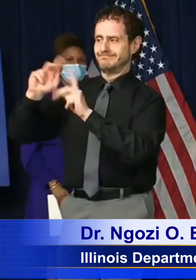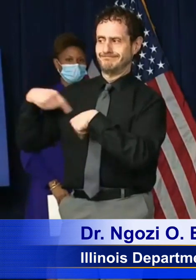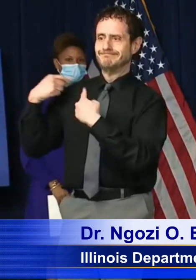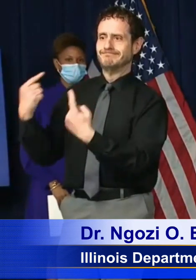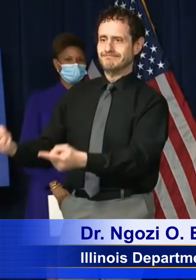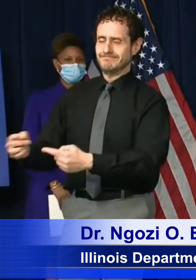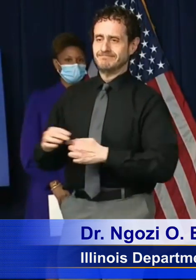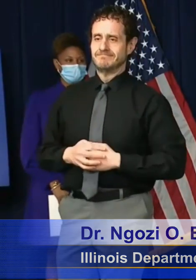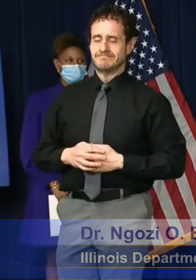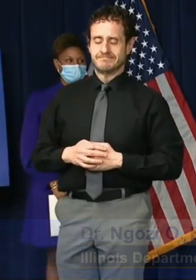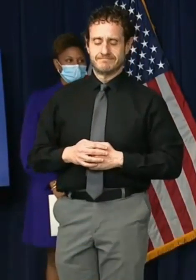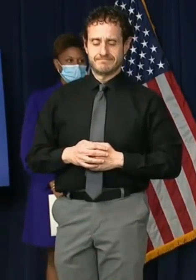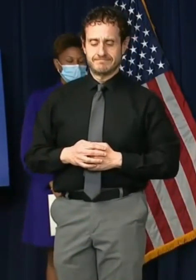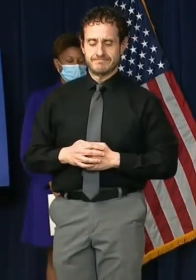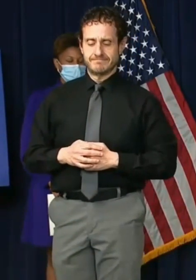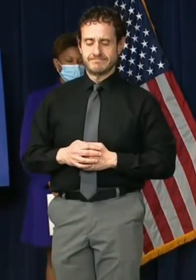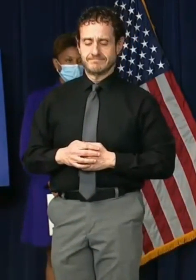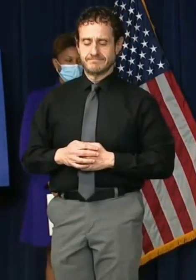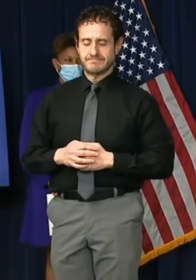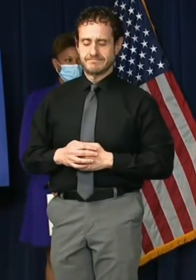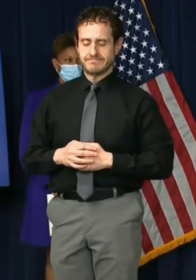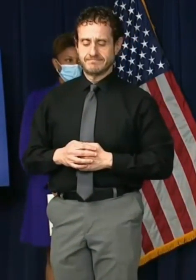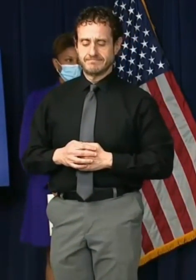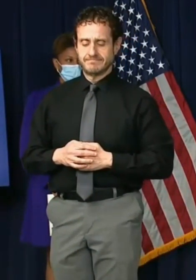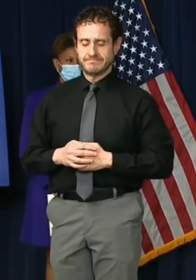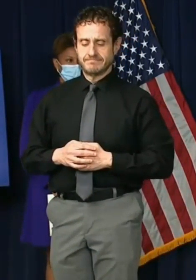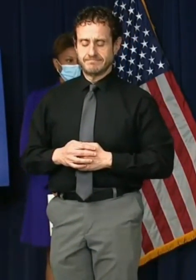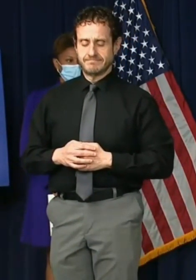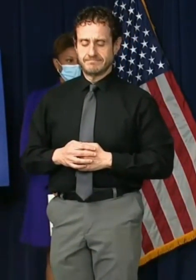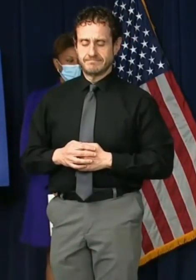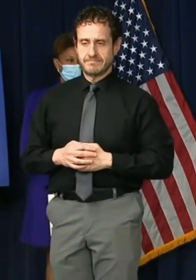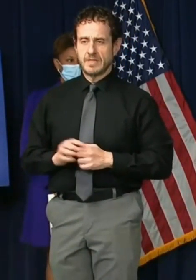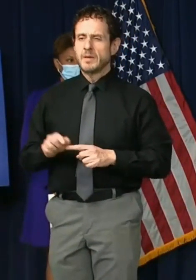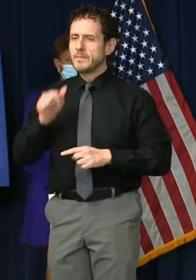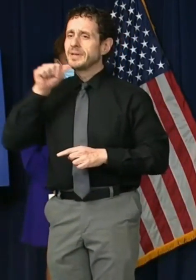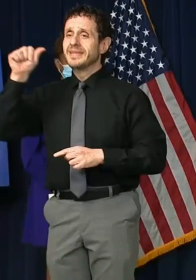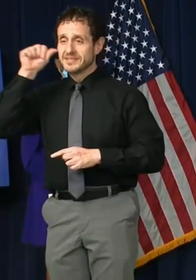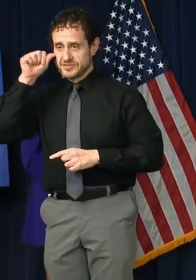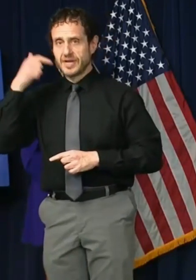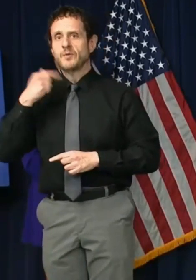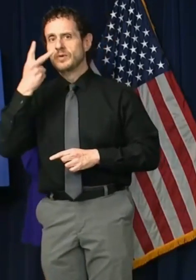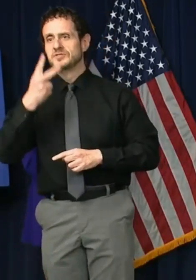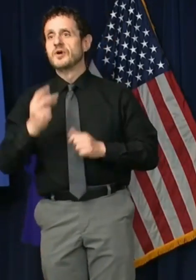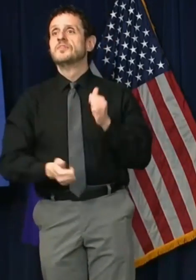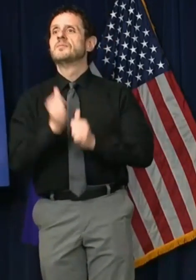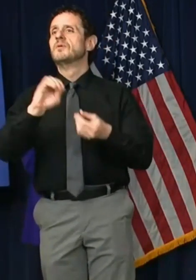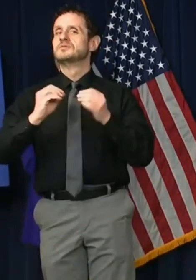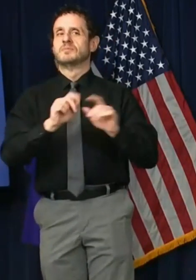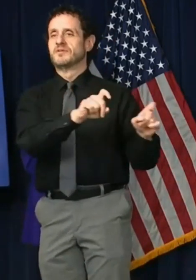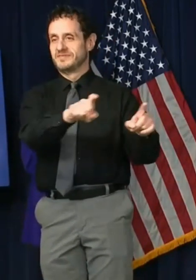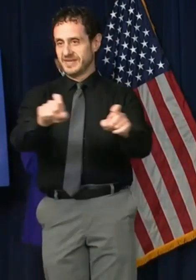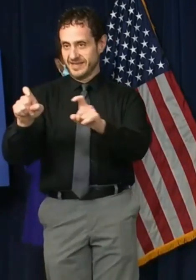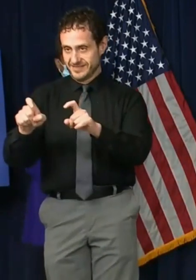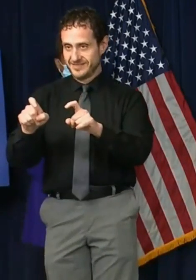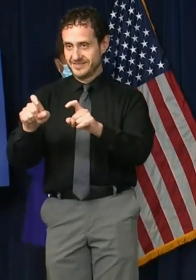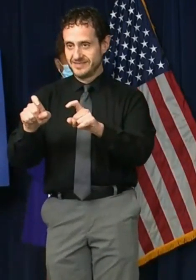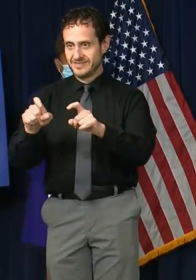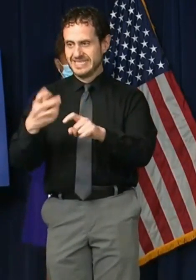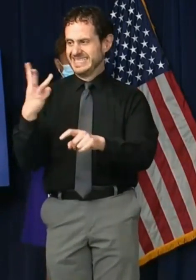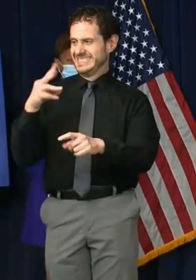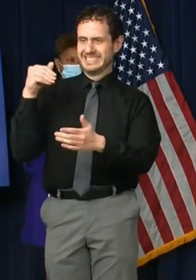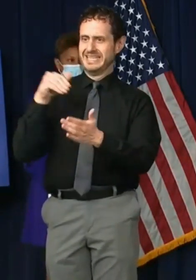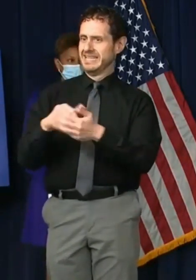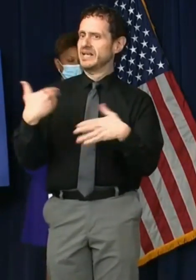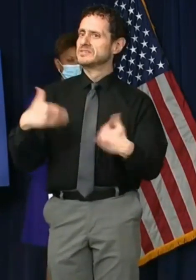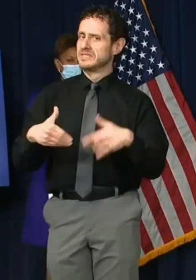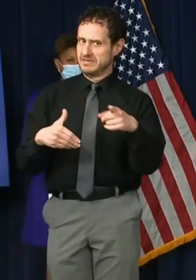seen to date. However, yesterday we also saw the greatest number of test results that were reported